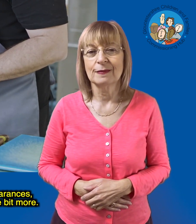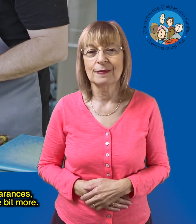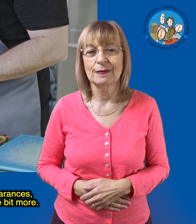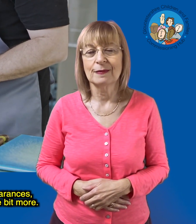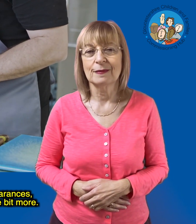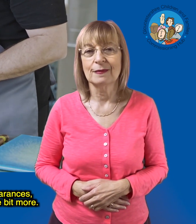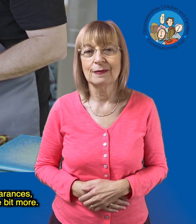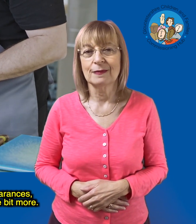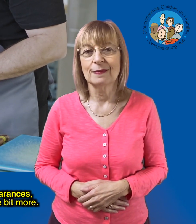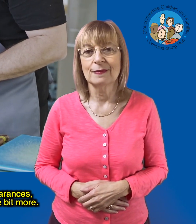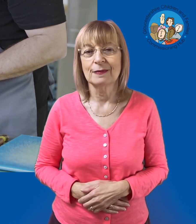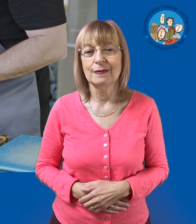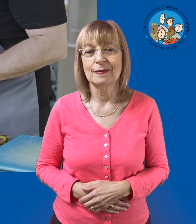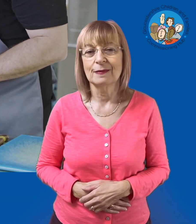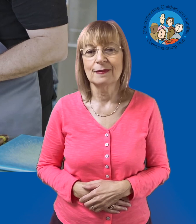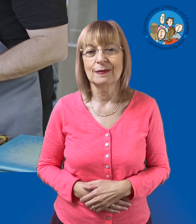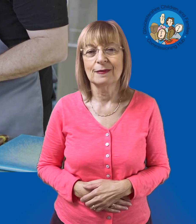cook down a little bit more.